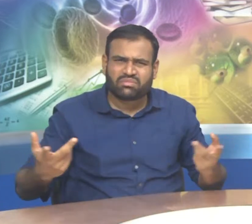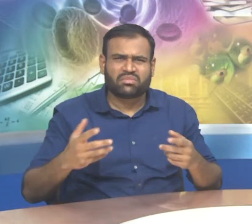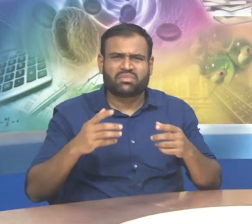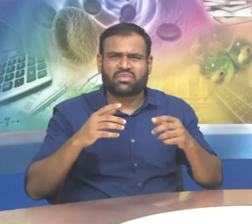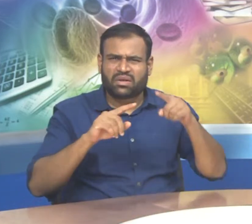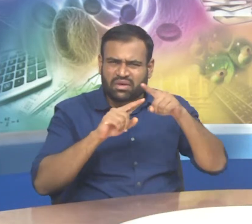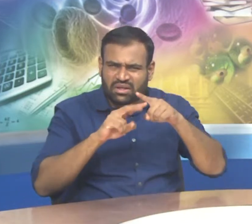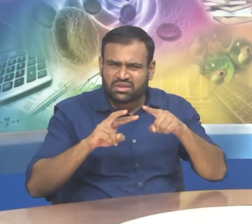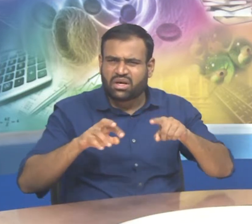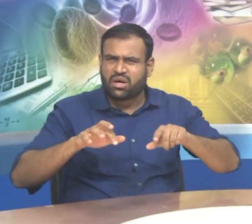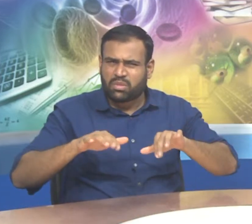Goods.